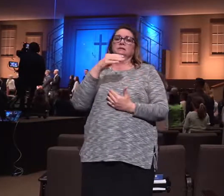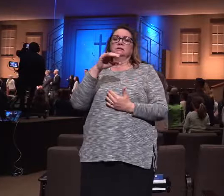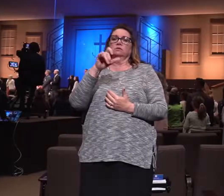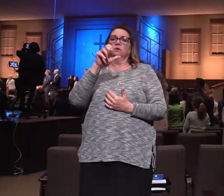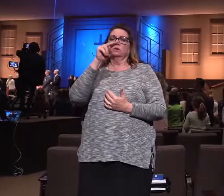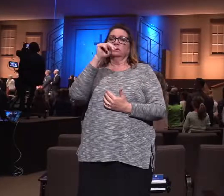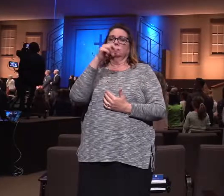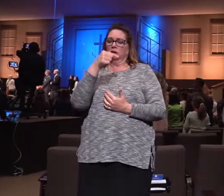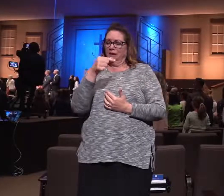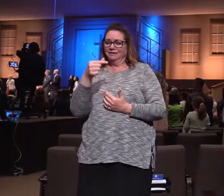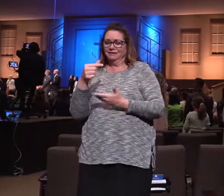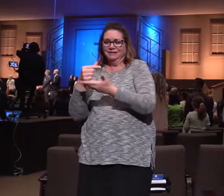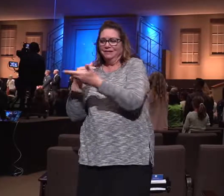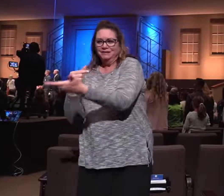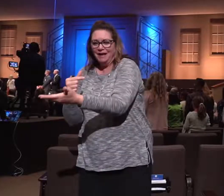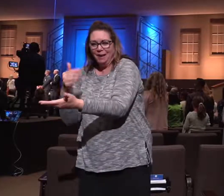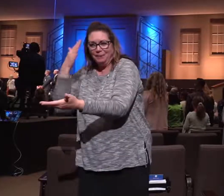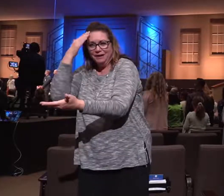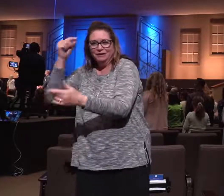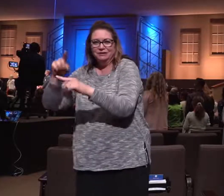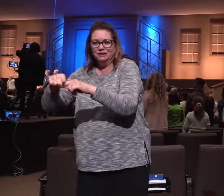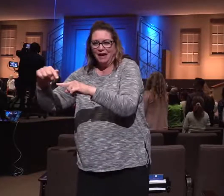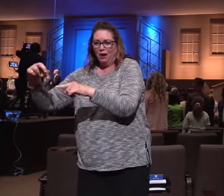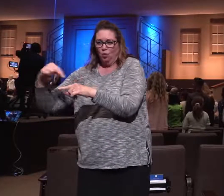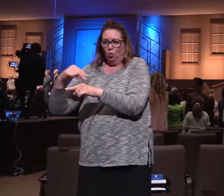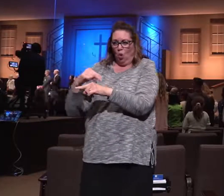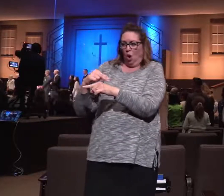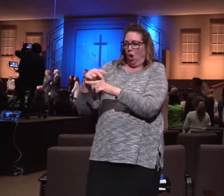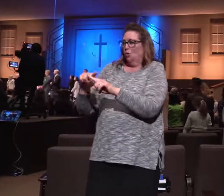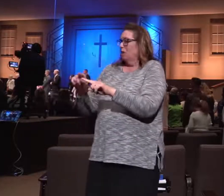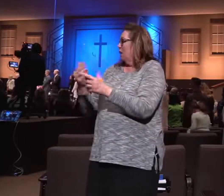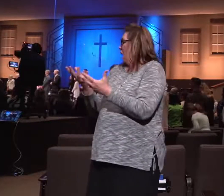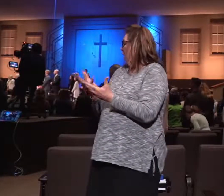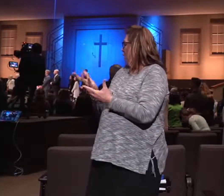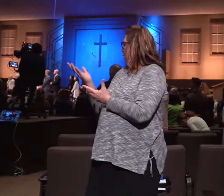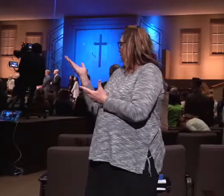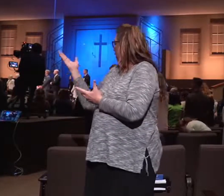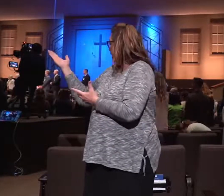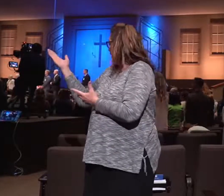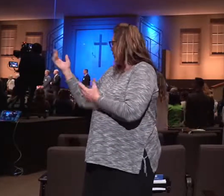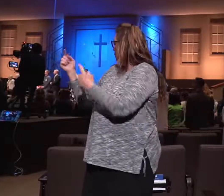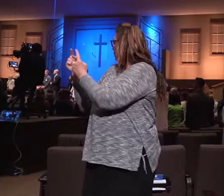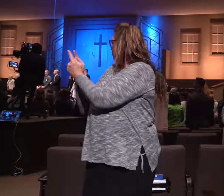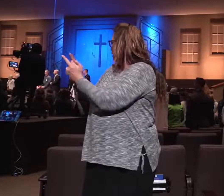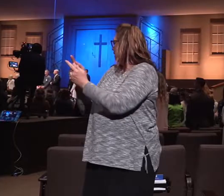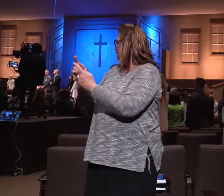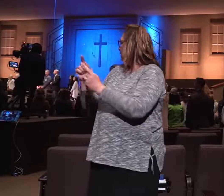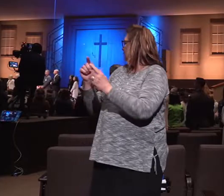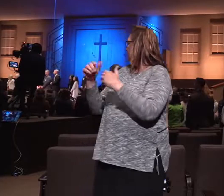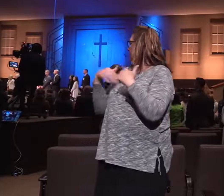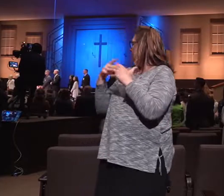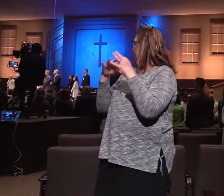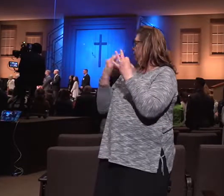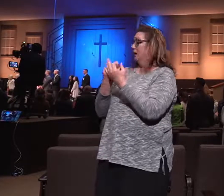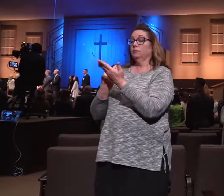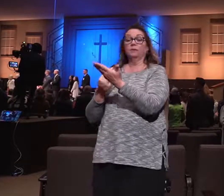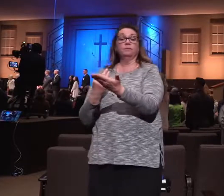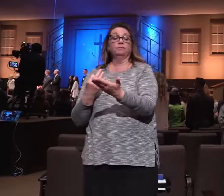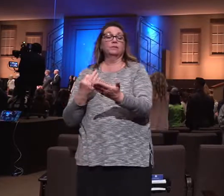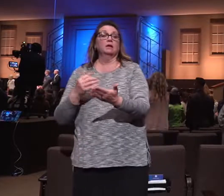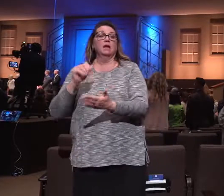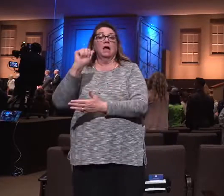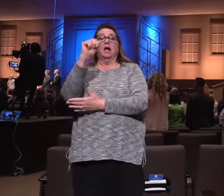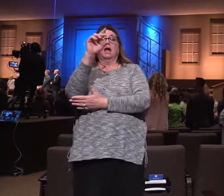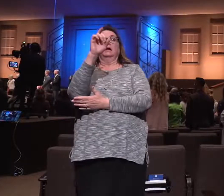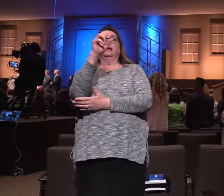of her ailment, and so I'm going to walk over here to the Youngs, and I want you to tell us again your name and your field, if you would. Adam